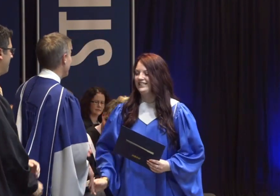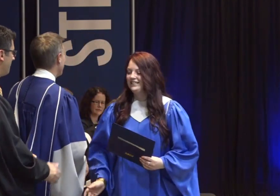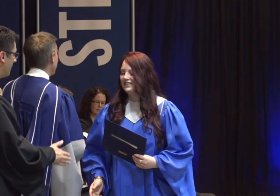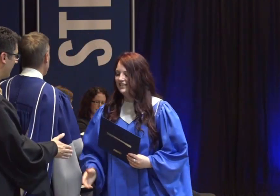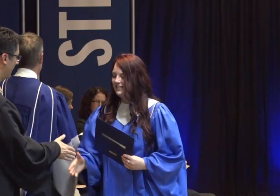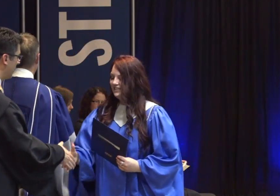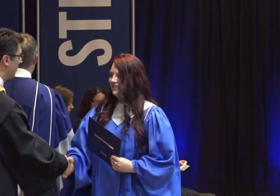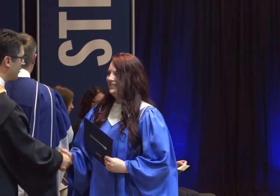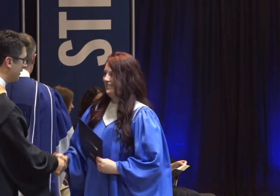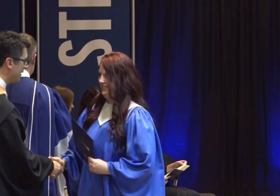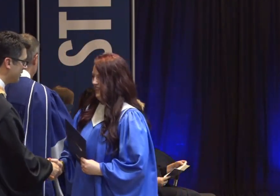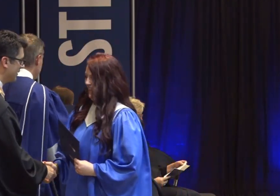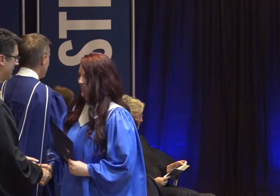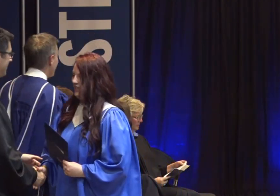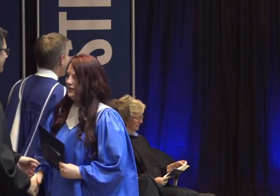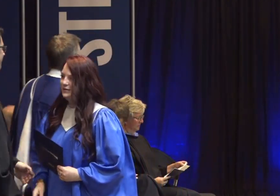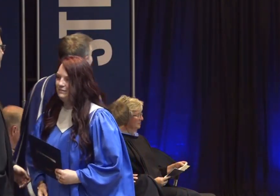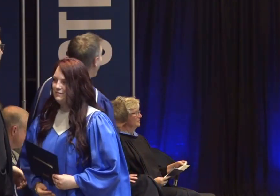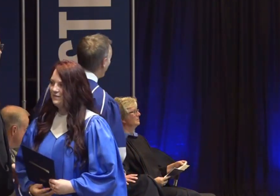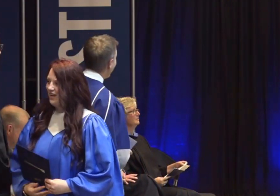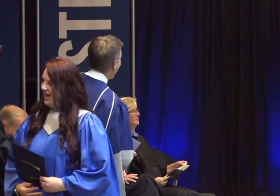Amelia Savory, honors.